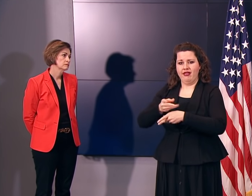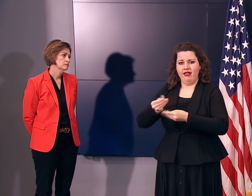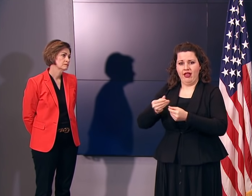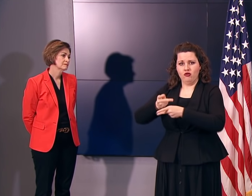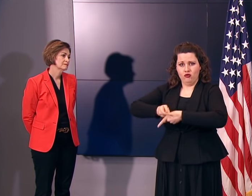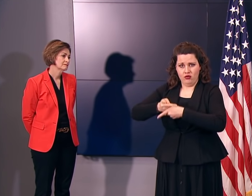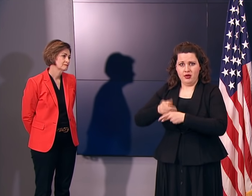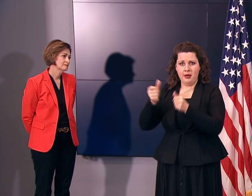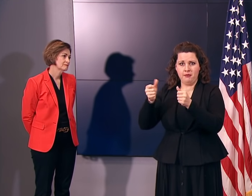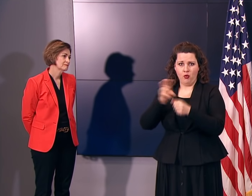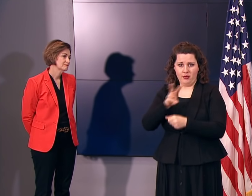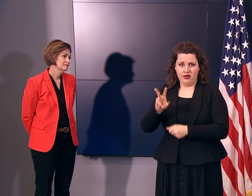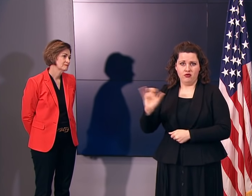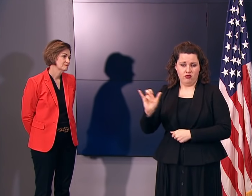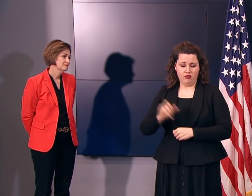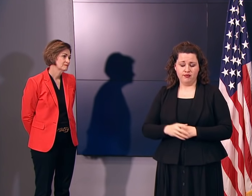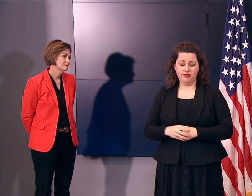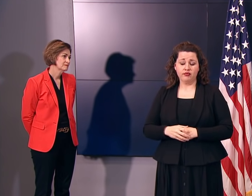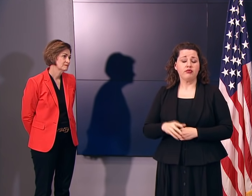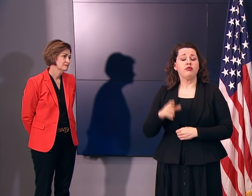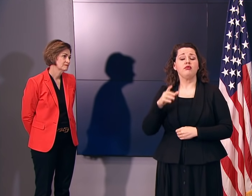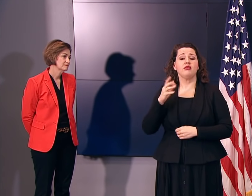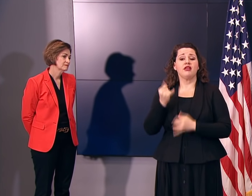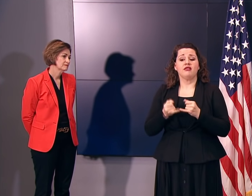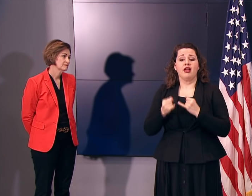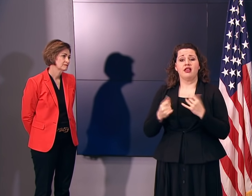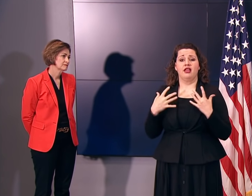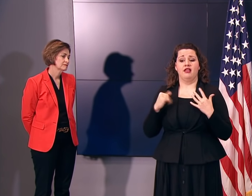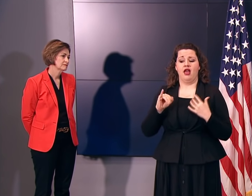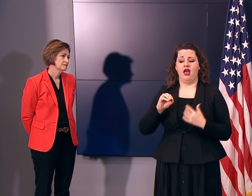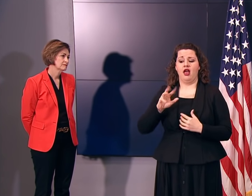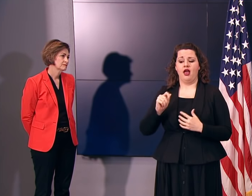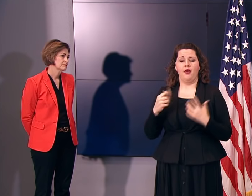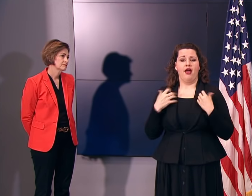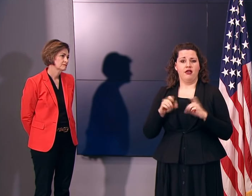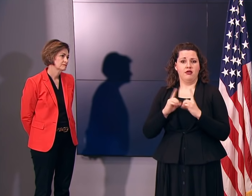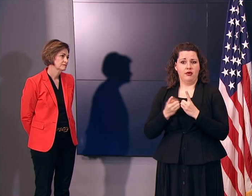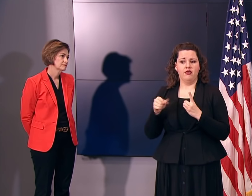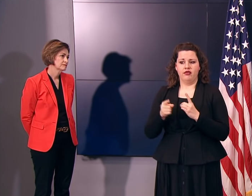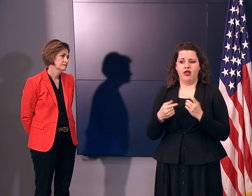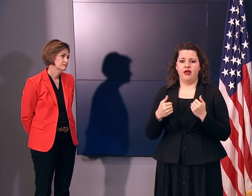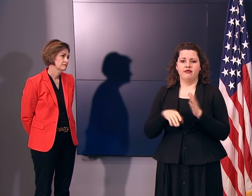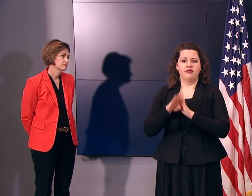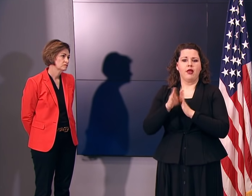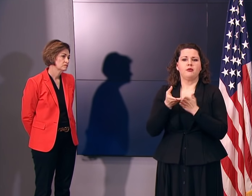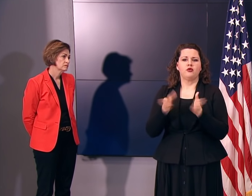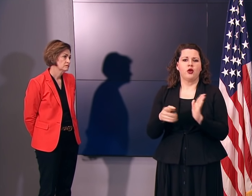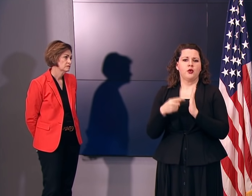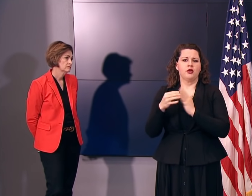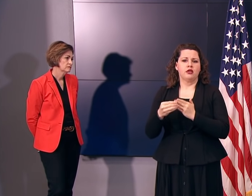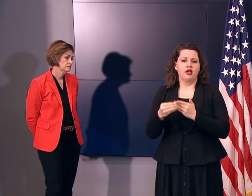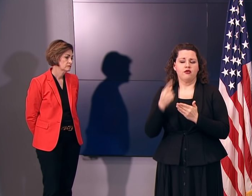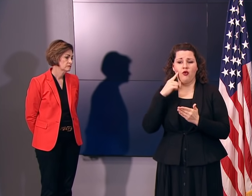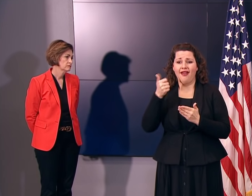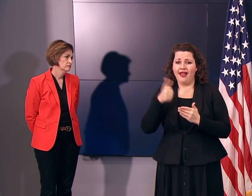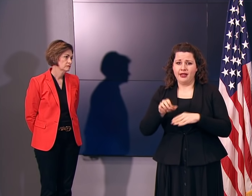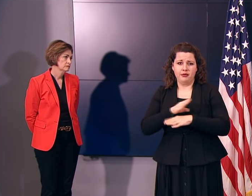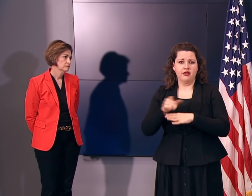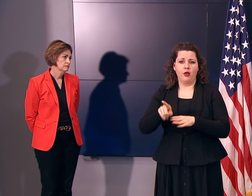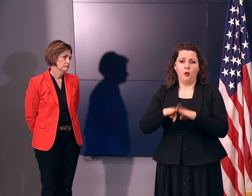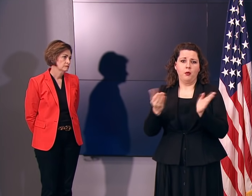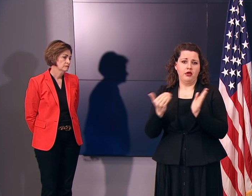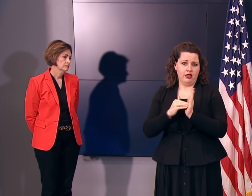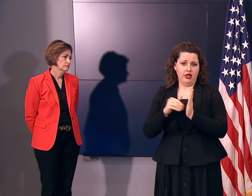And finally, the Iowa Department of Public Health has also developed general guidance for any businesses that will be reopening in the next